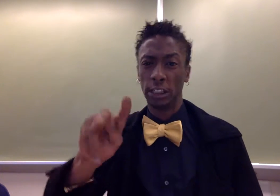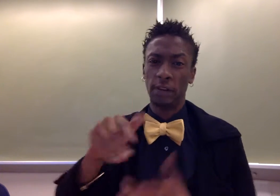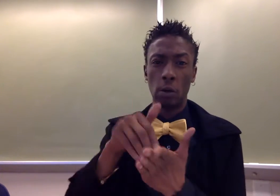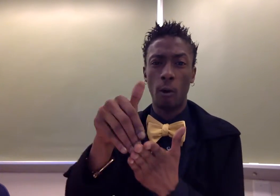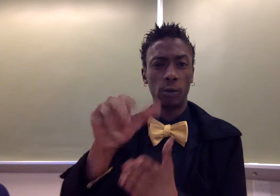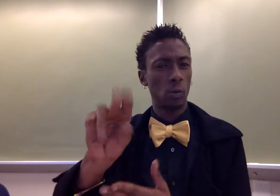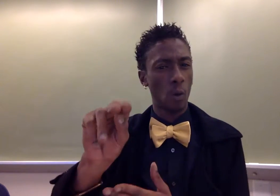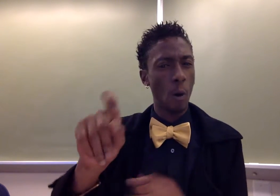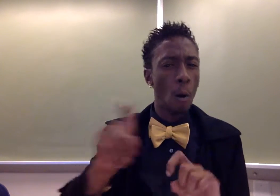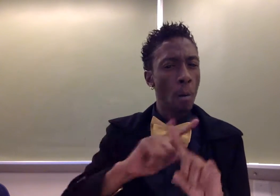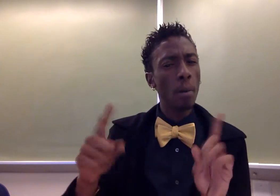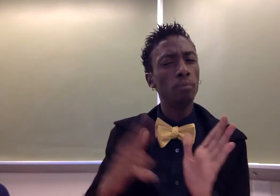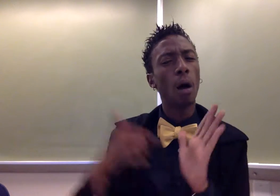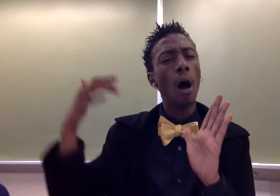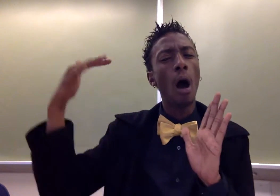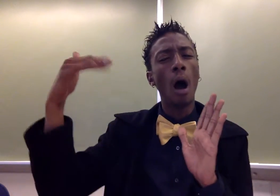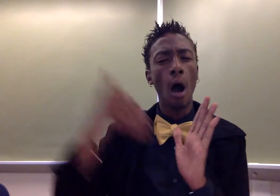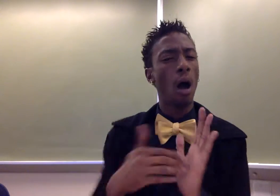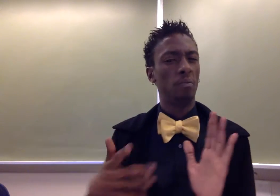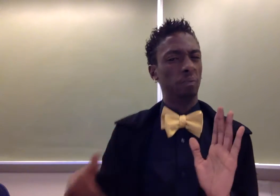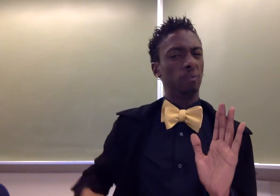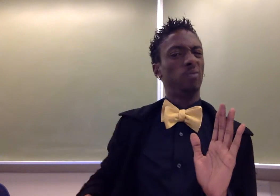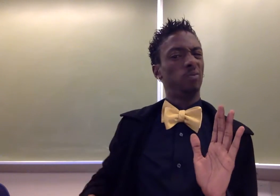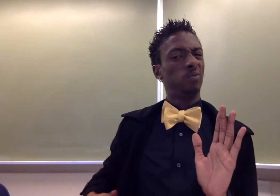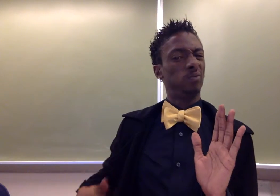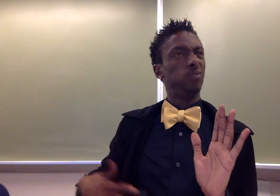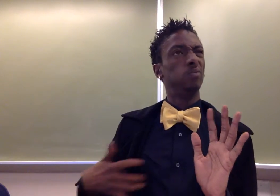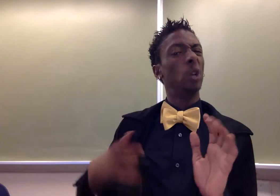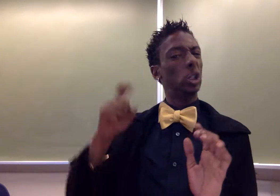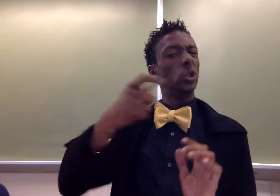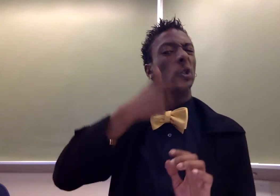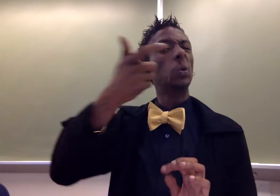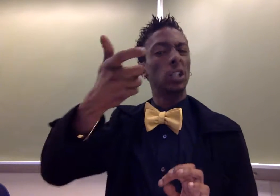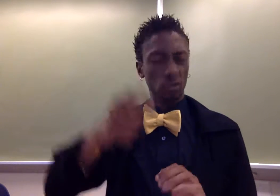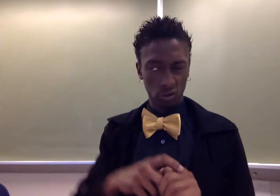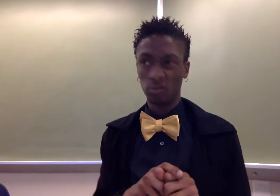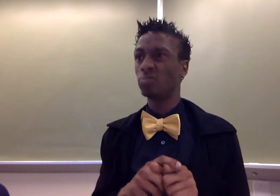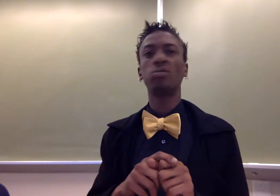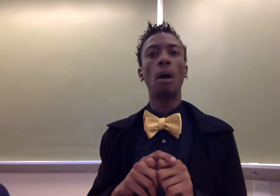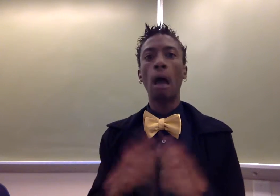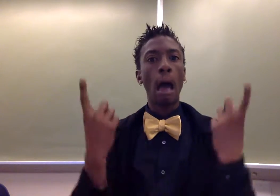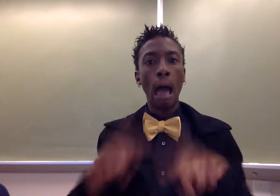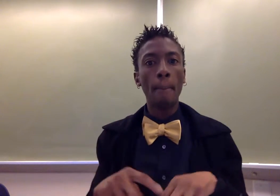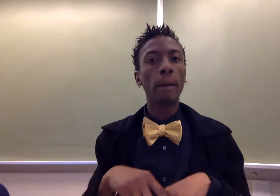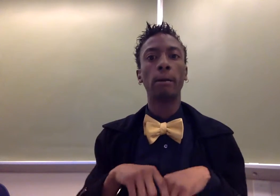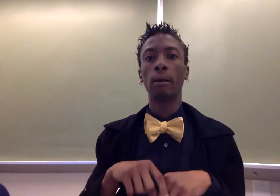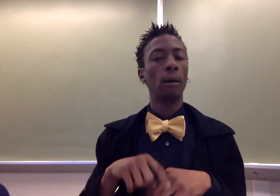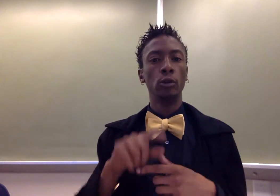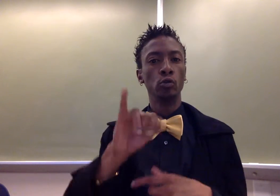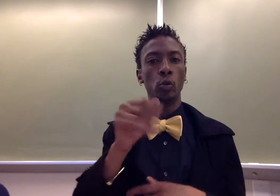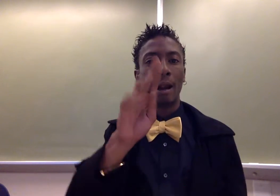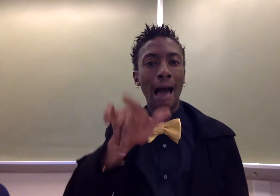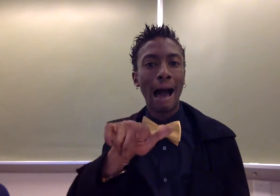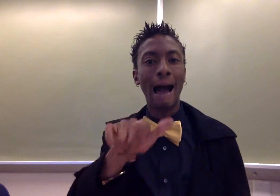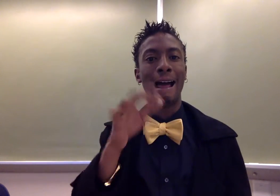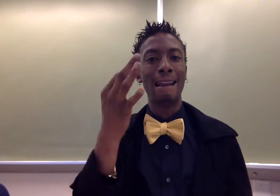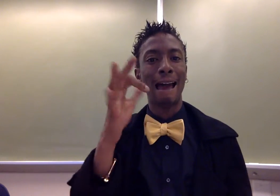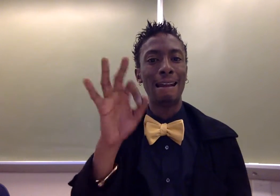says turn the set on, and I walked into my house one day in 1995, July of 1995, it says turn the TV on. And just at that